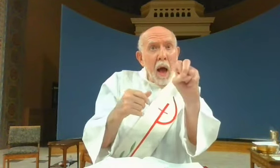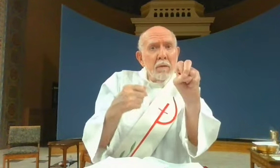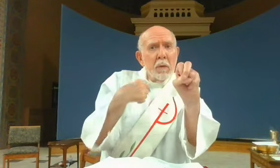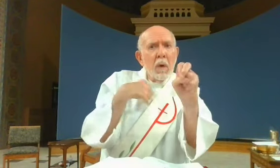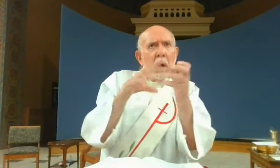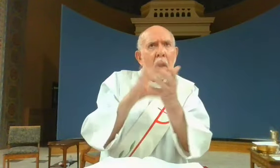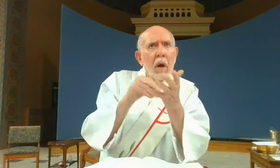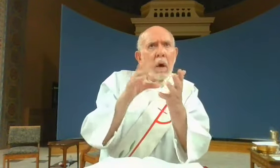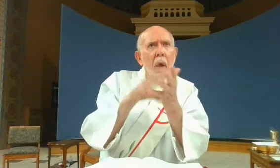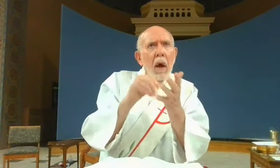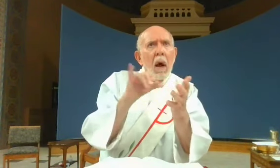Love.